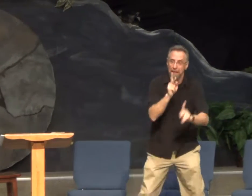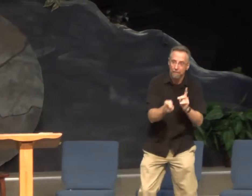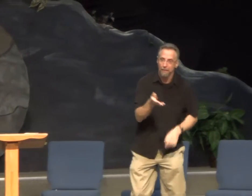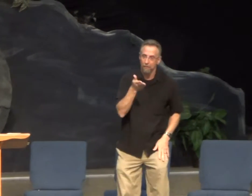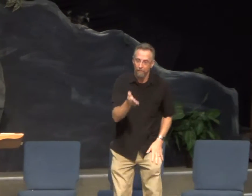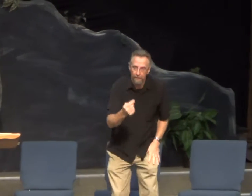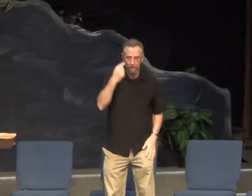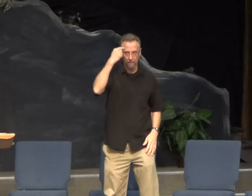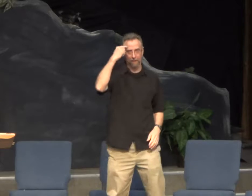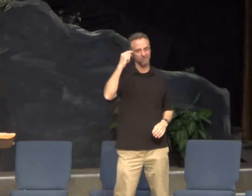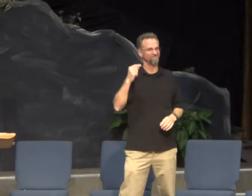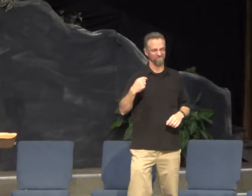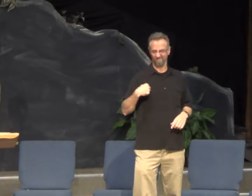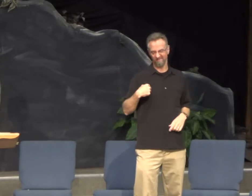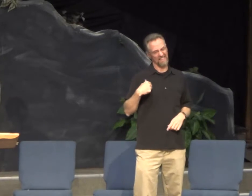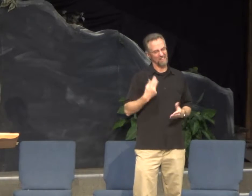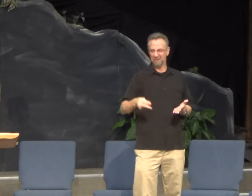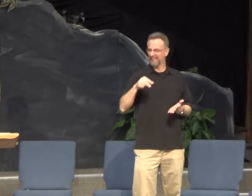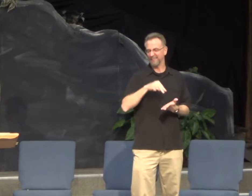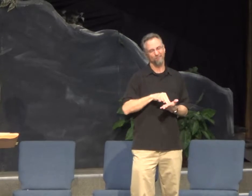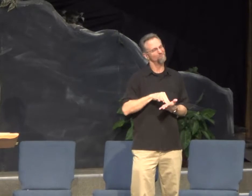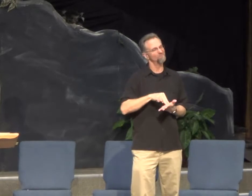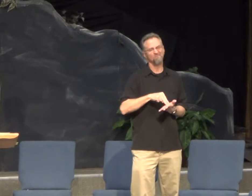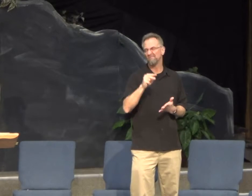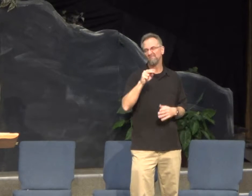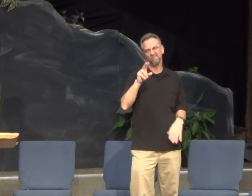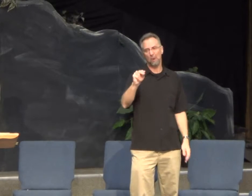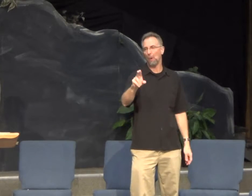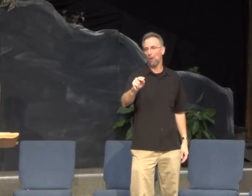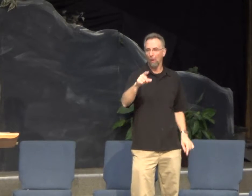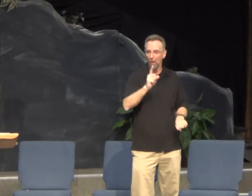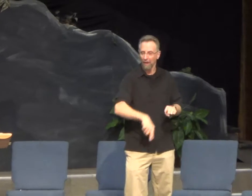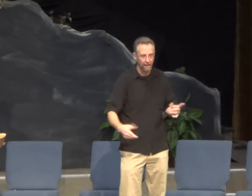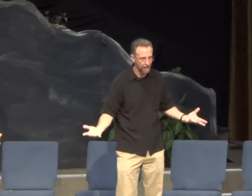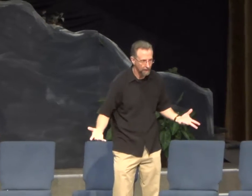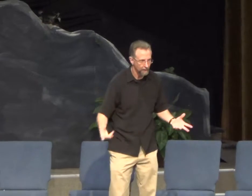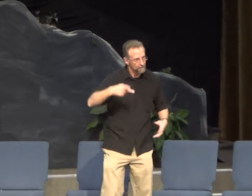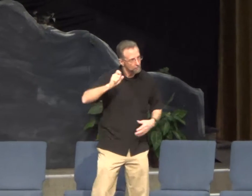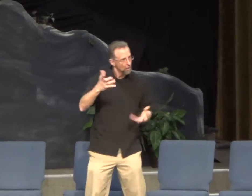Yet some people there were thinking, oh, no, resurrection. No, that can't be.